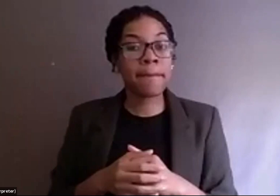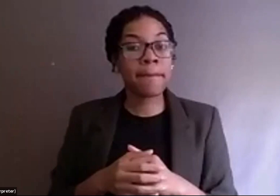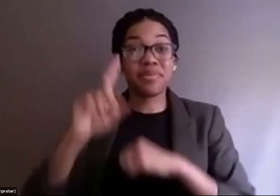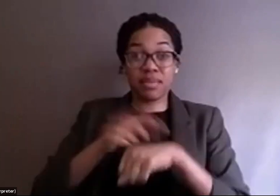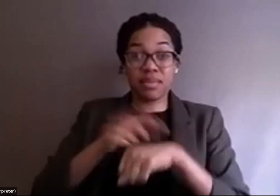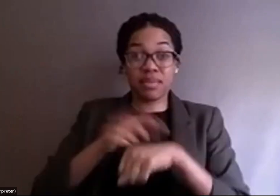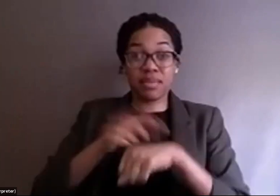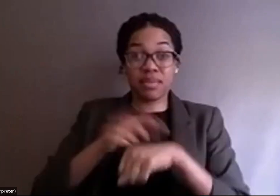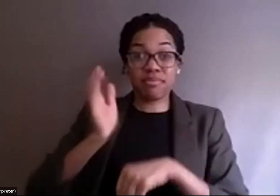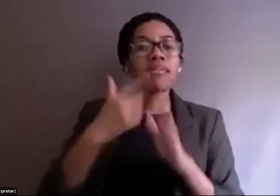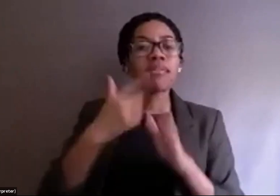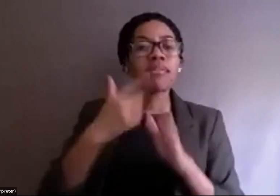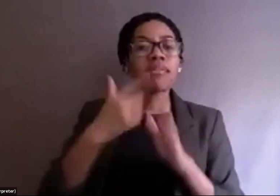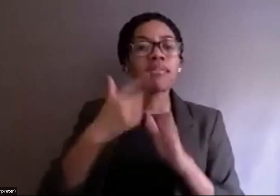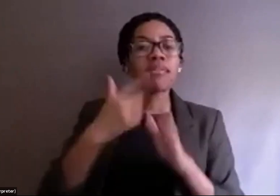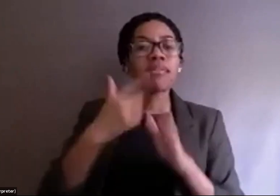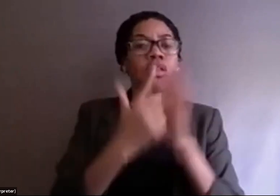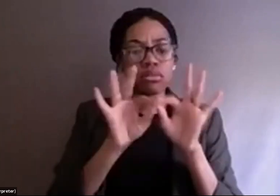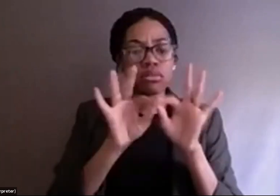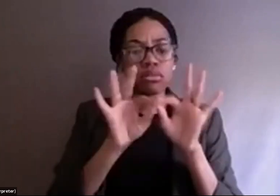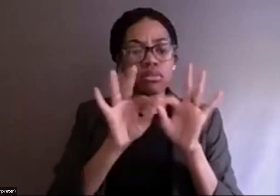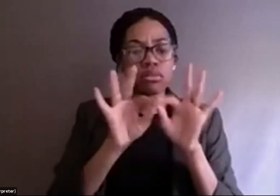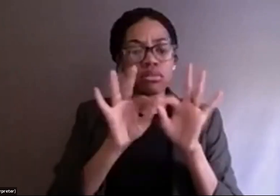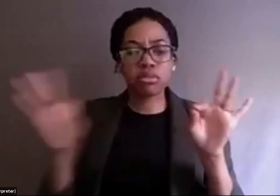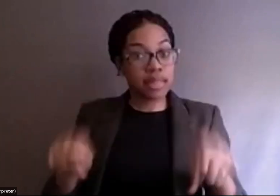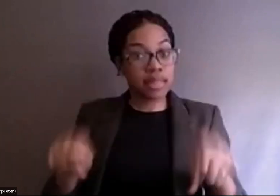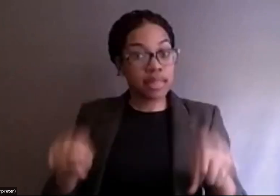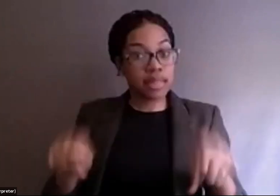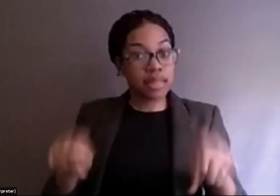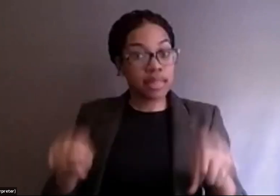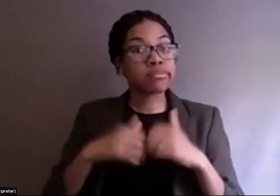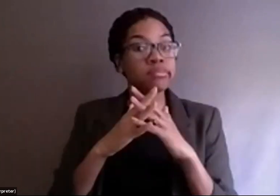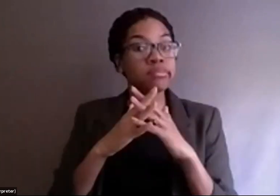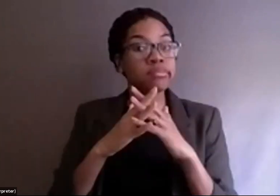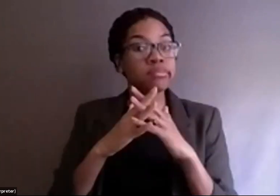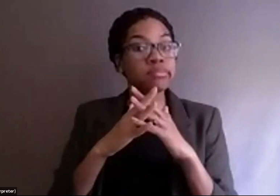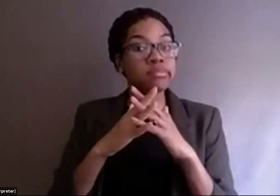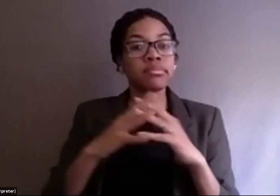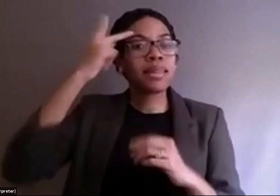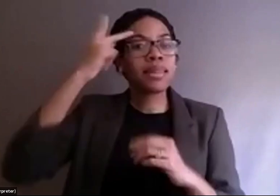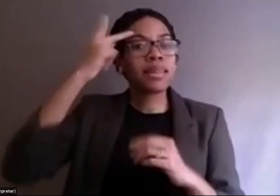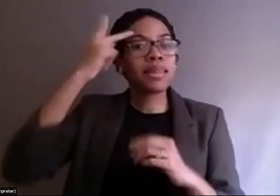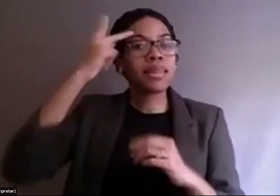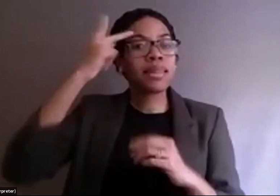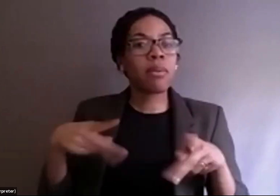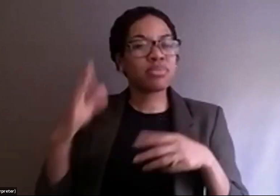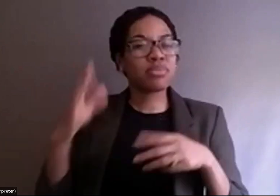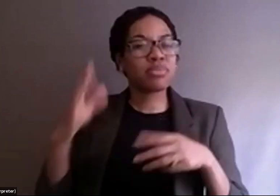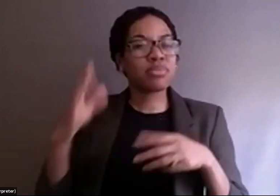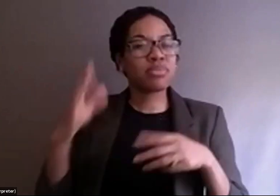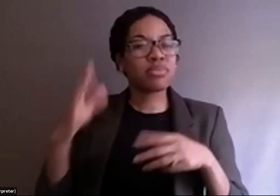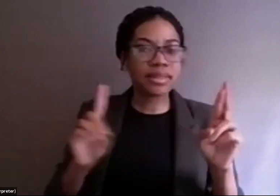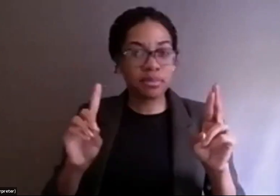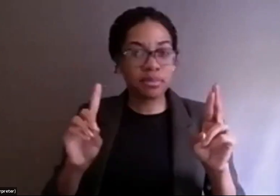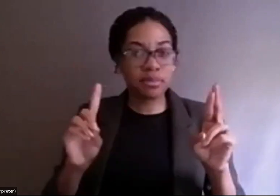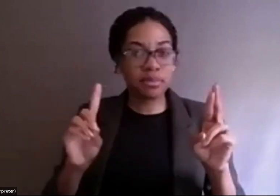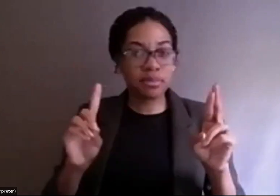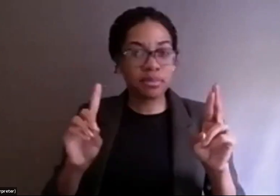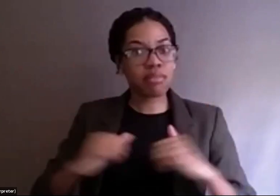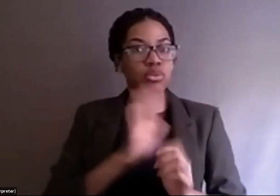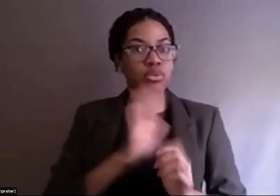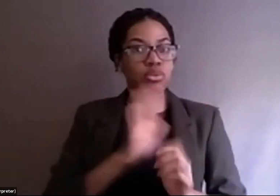on the county level. So we said, okay, we have 80% of the vote, we need to have 80% of the power. How do we